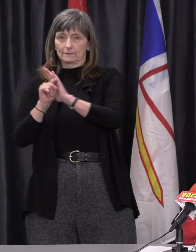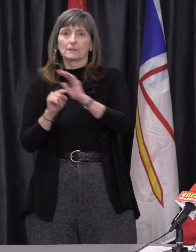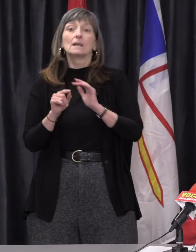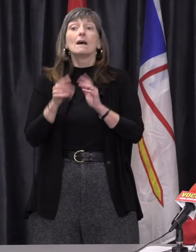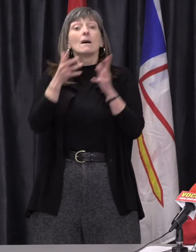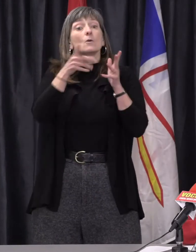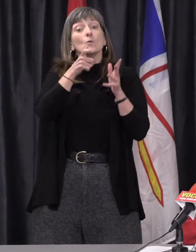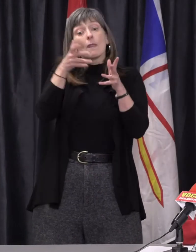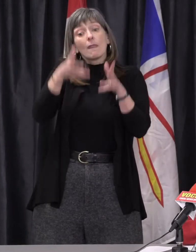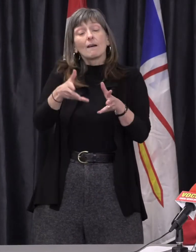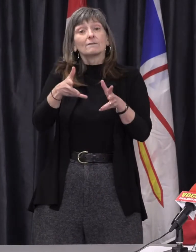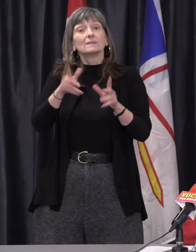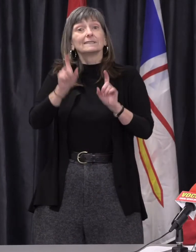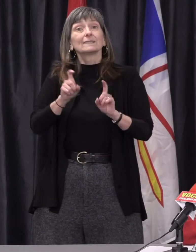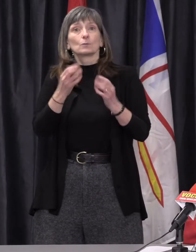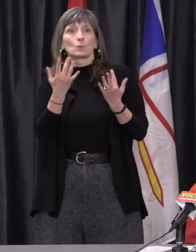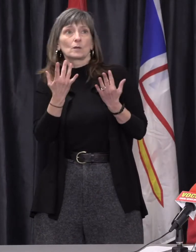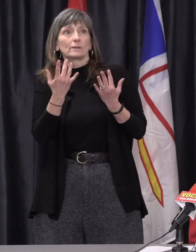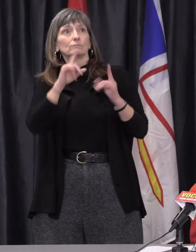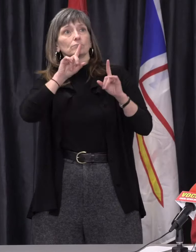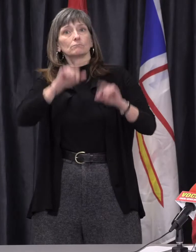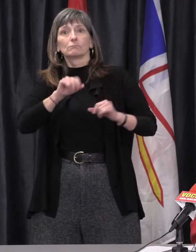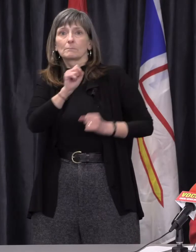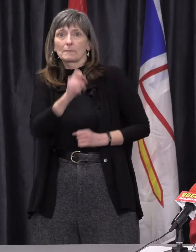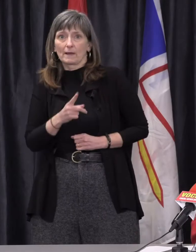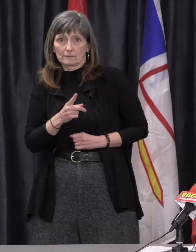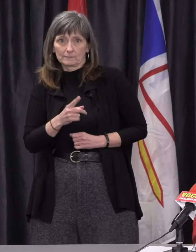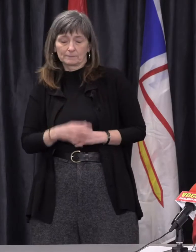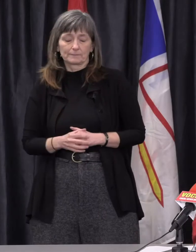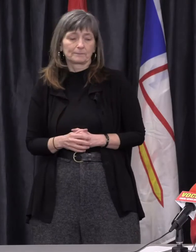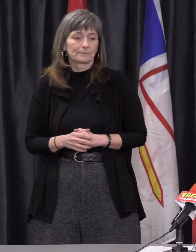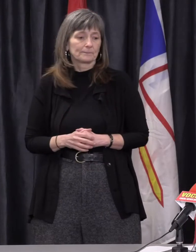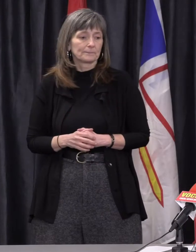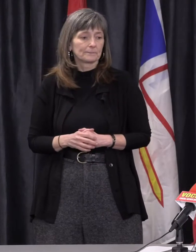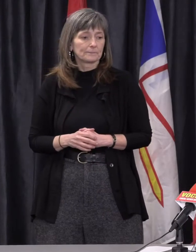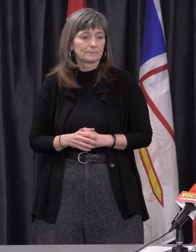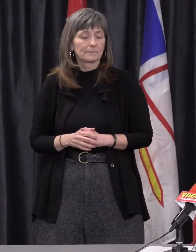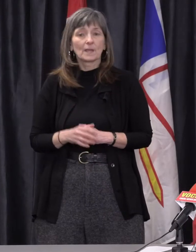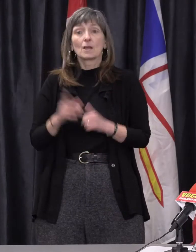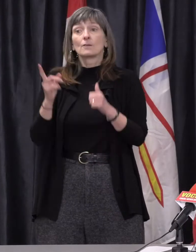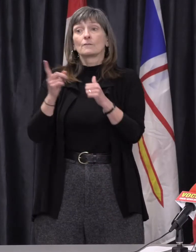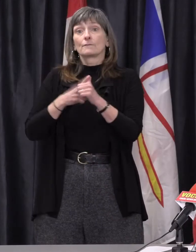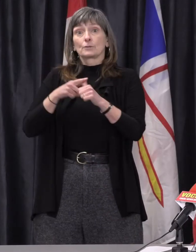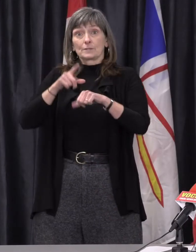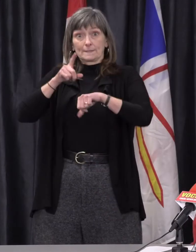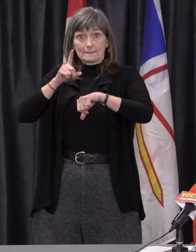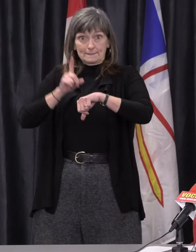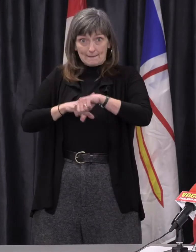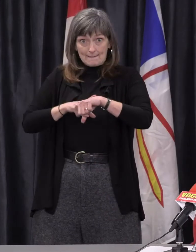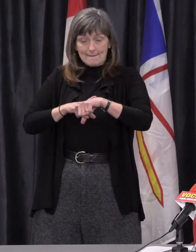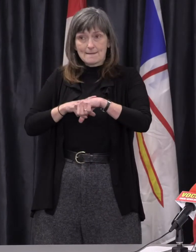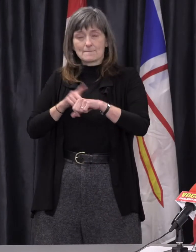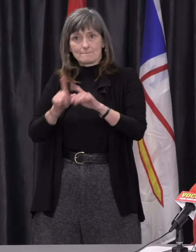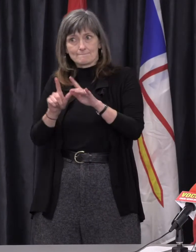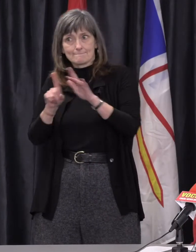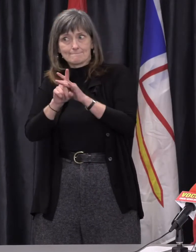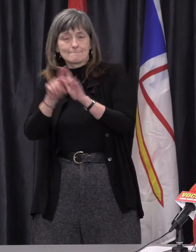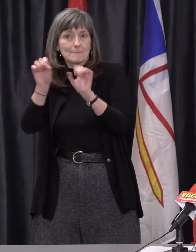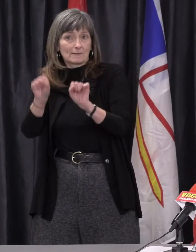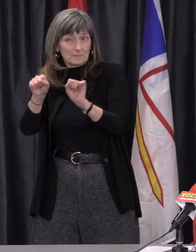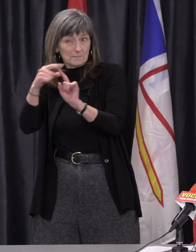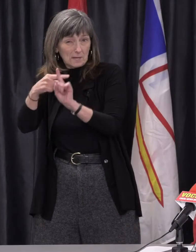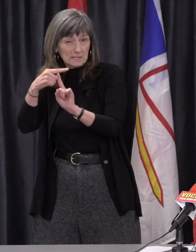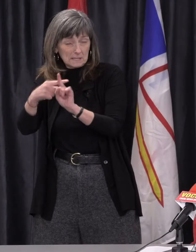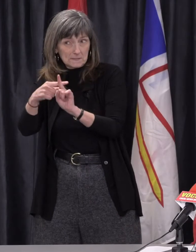National Microbiology Laboratory. In light of the first presumptive case, I appreciate that there is concern about